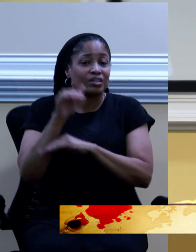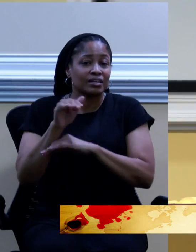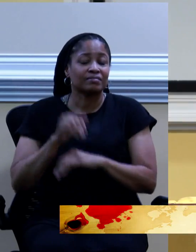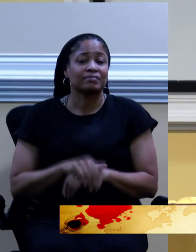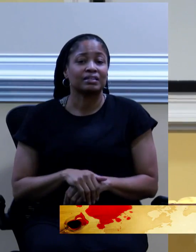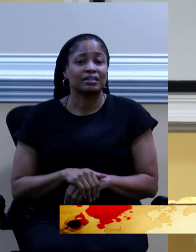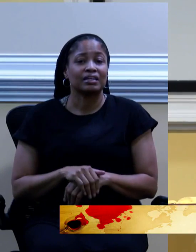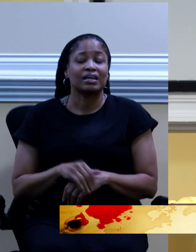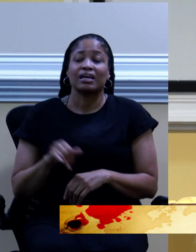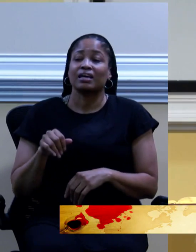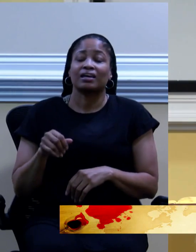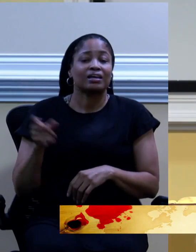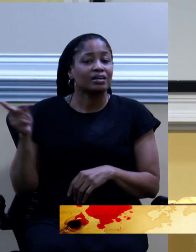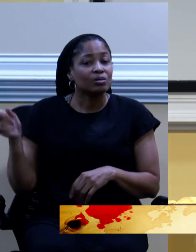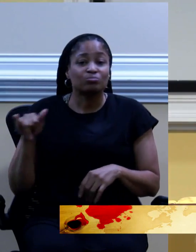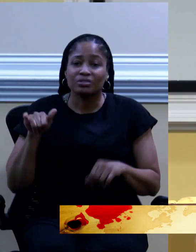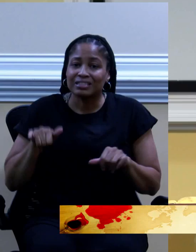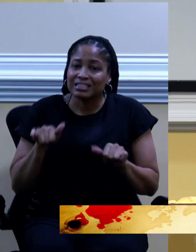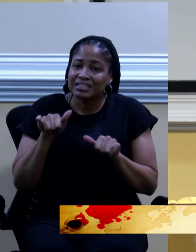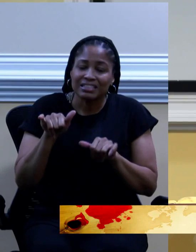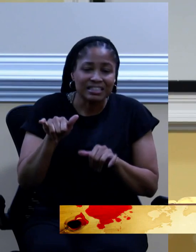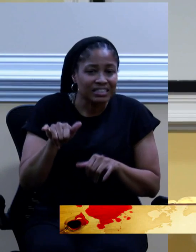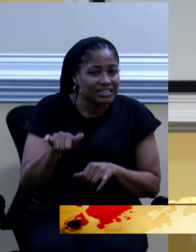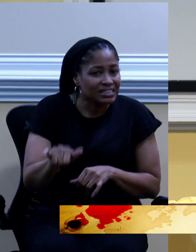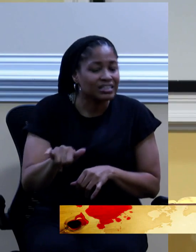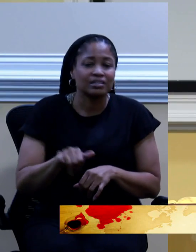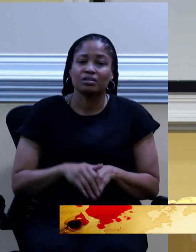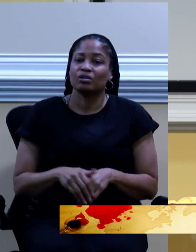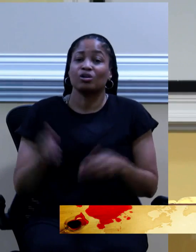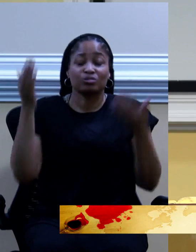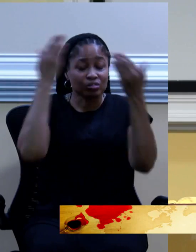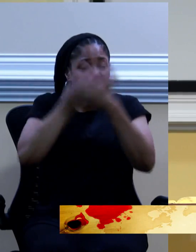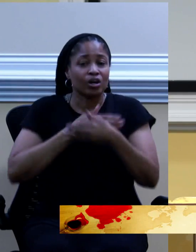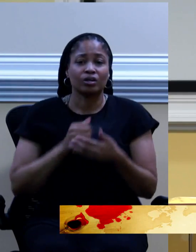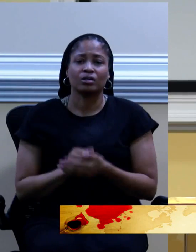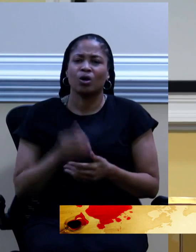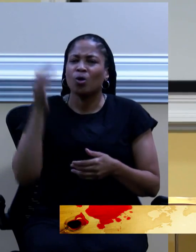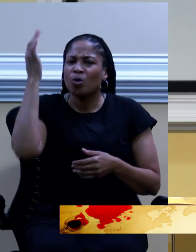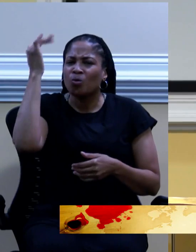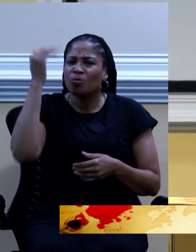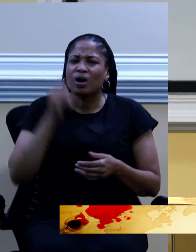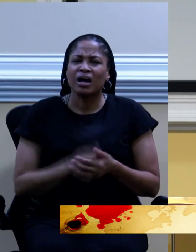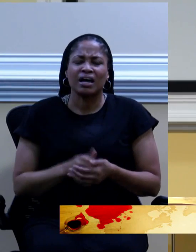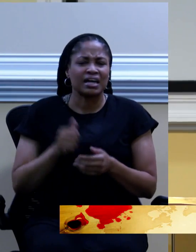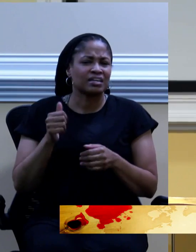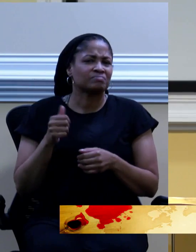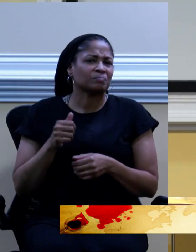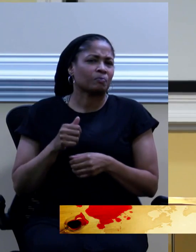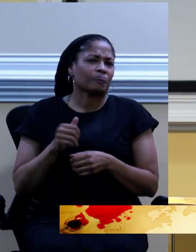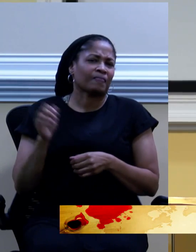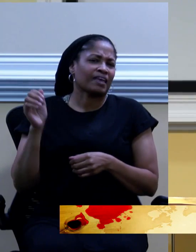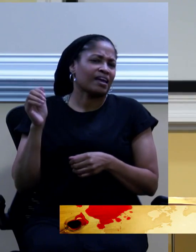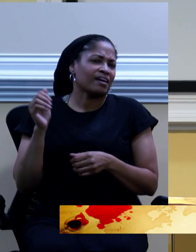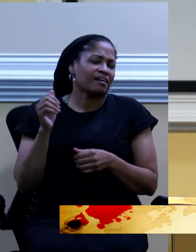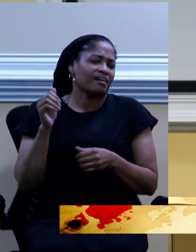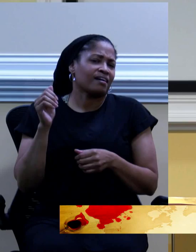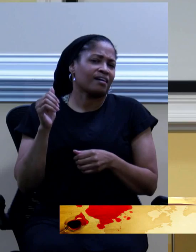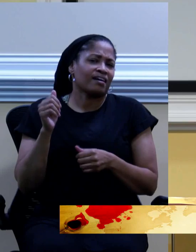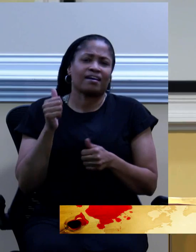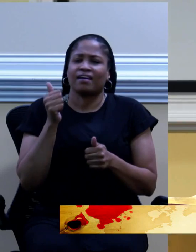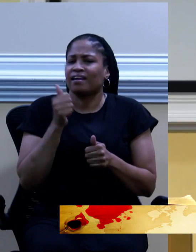dark. So why is it that every Easter Sunday morning, you get churches get up early in the morning and